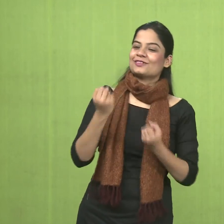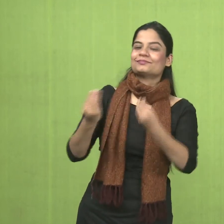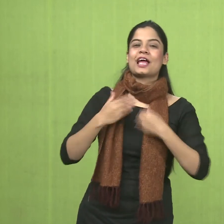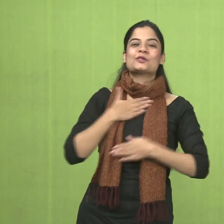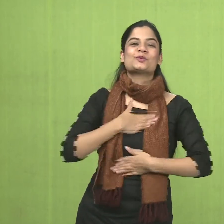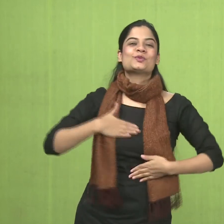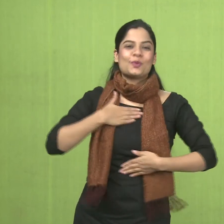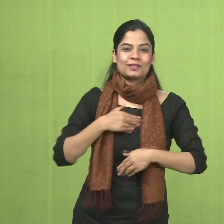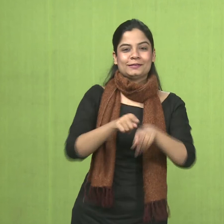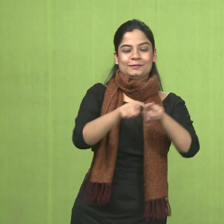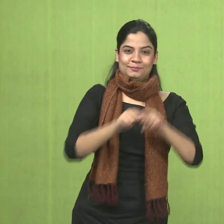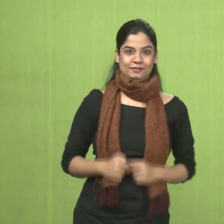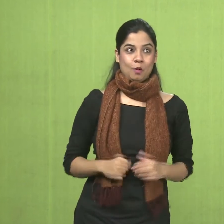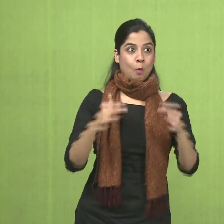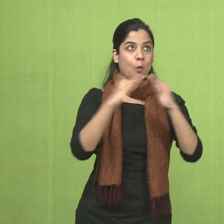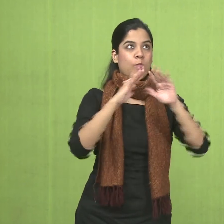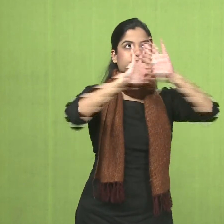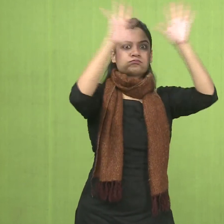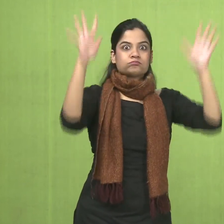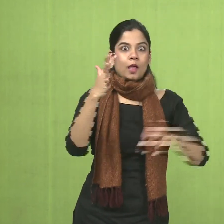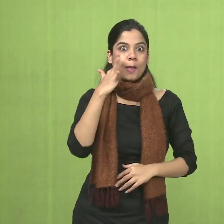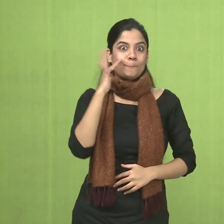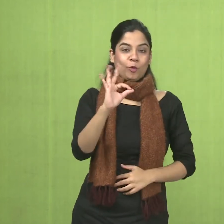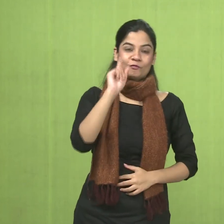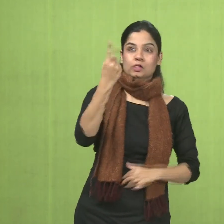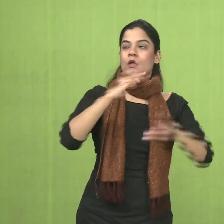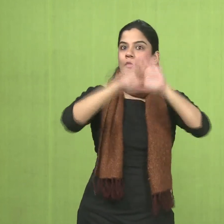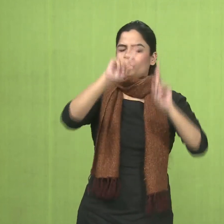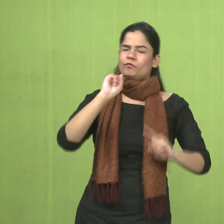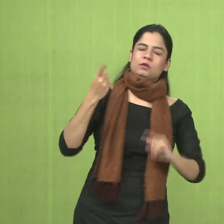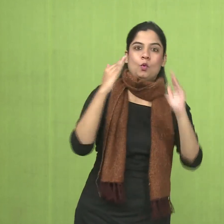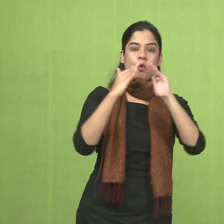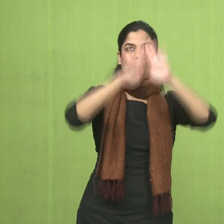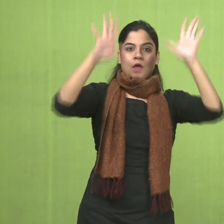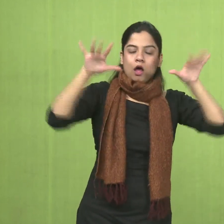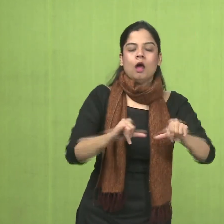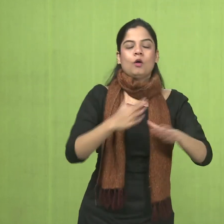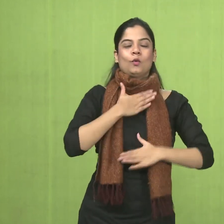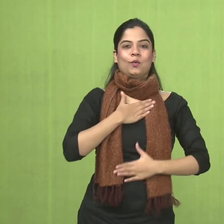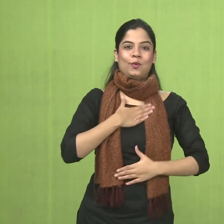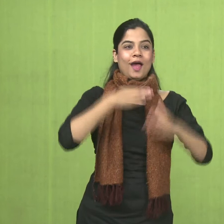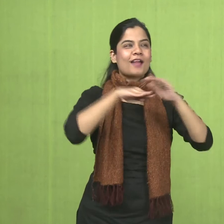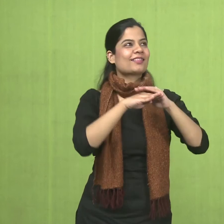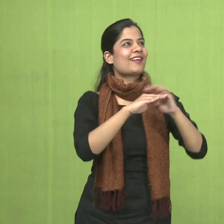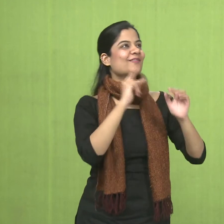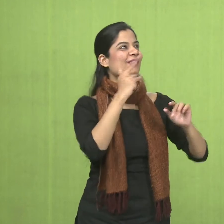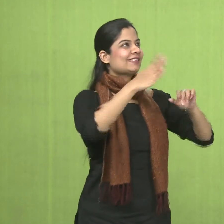want for entertainment and for our enjoyment. The first necessity that we have is to have a shelter, is to have a